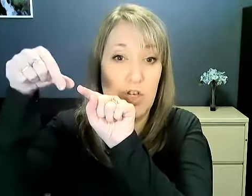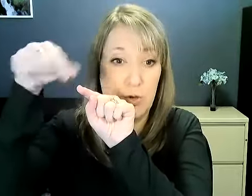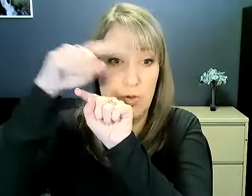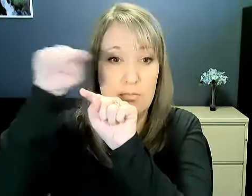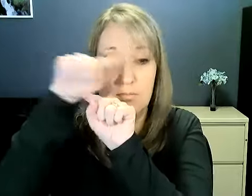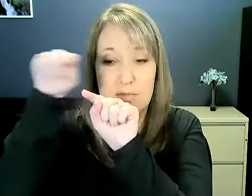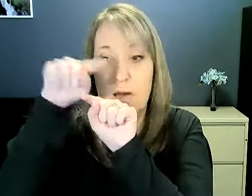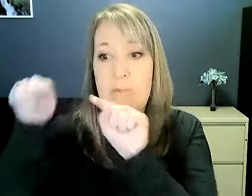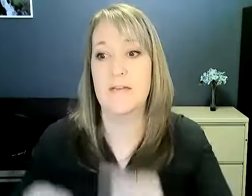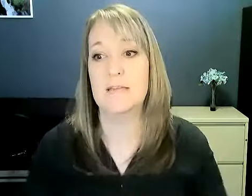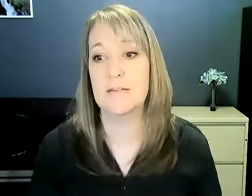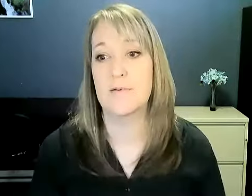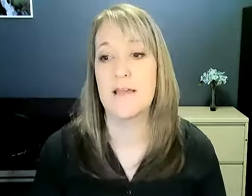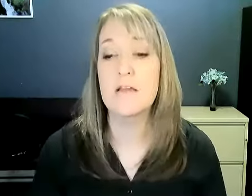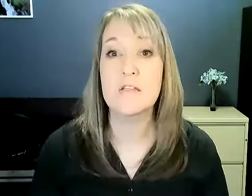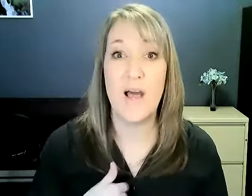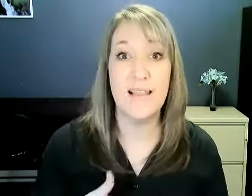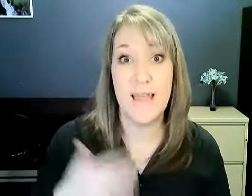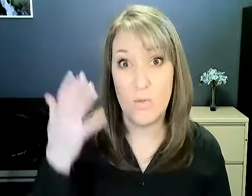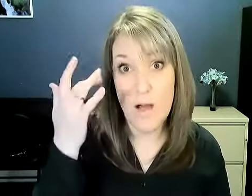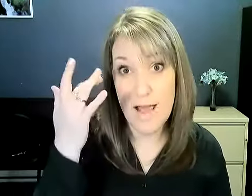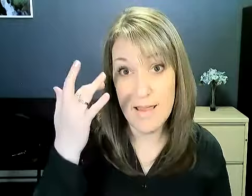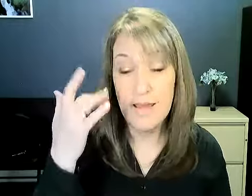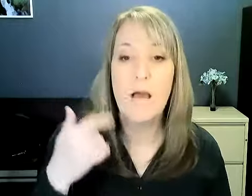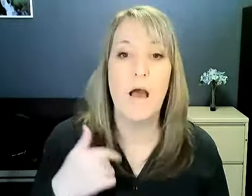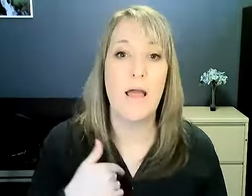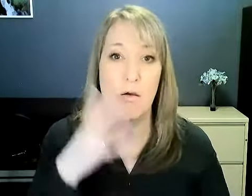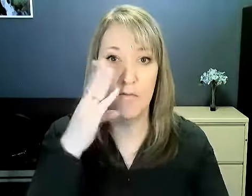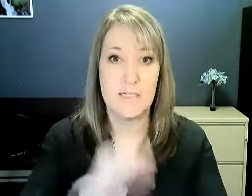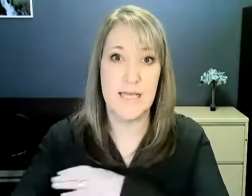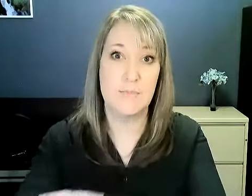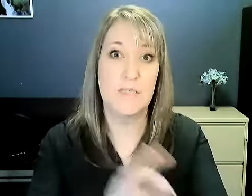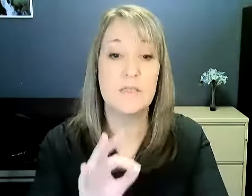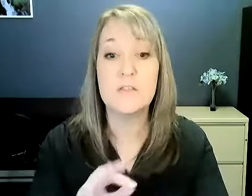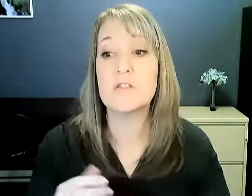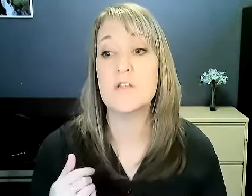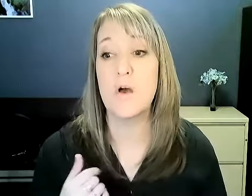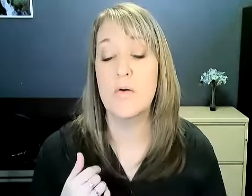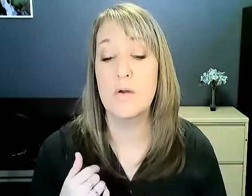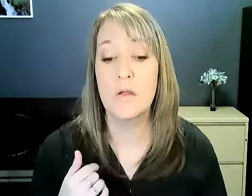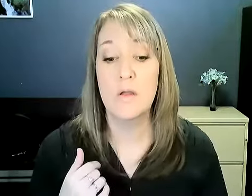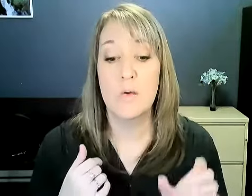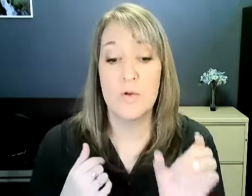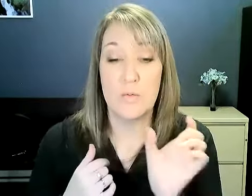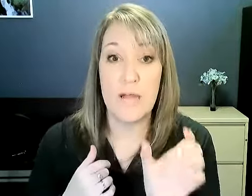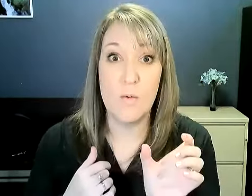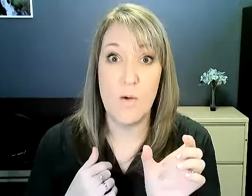RHQ above it. Okay, so I late. Why? I overslept. So when you write the